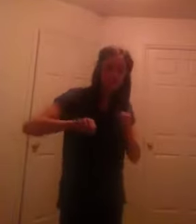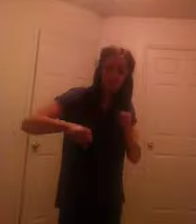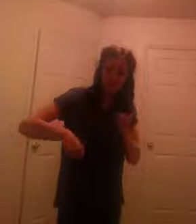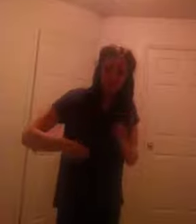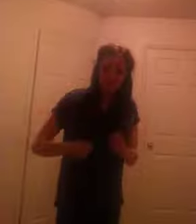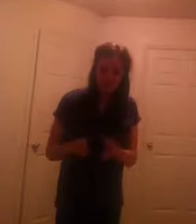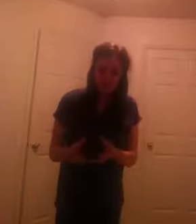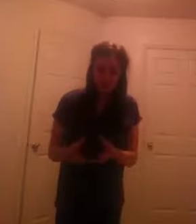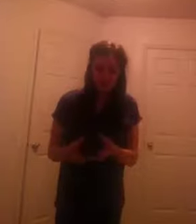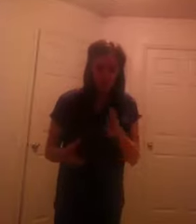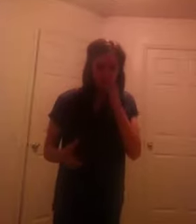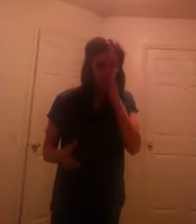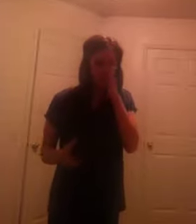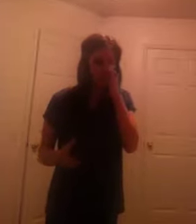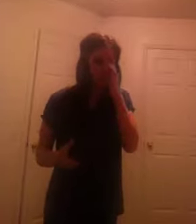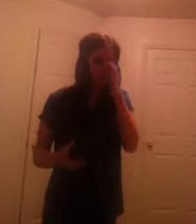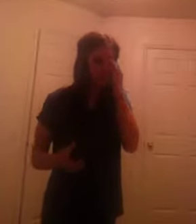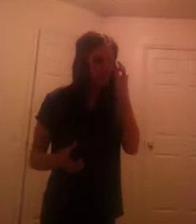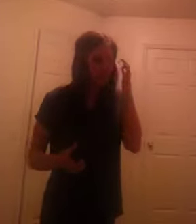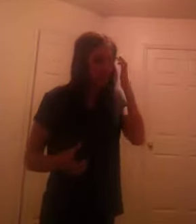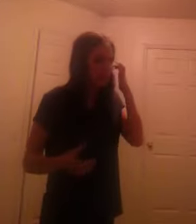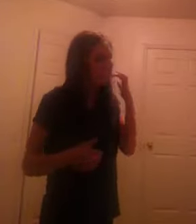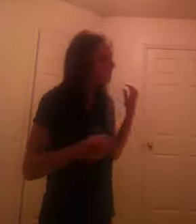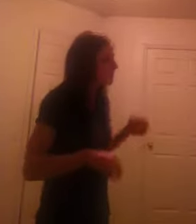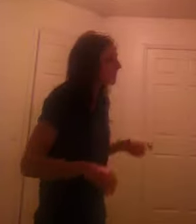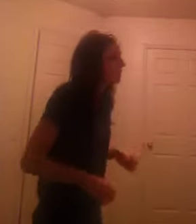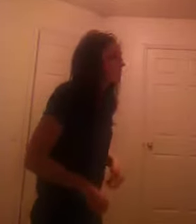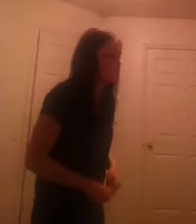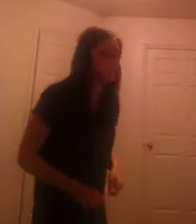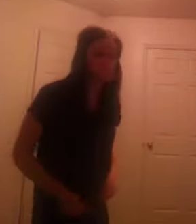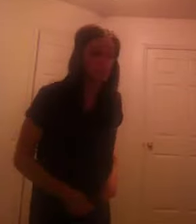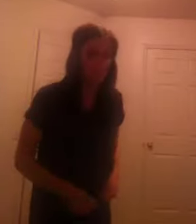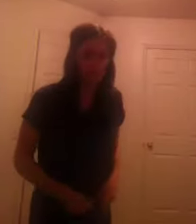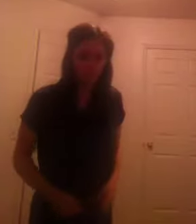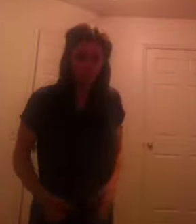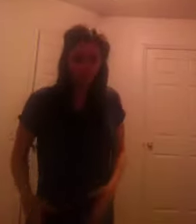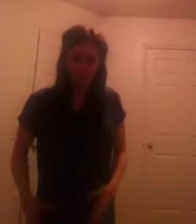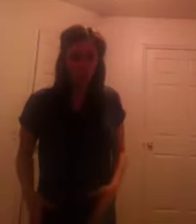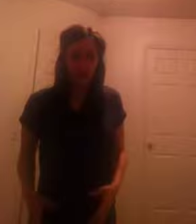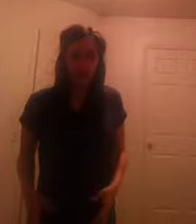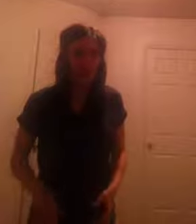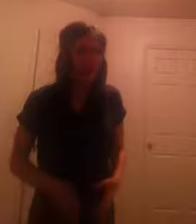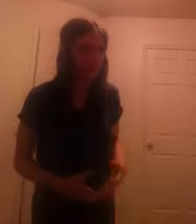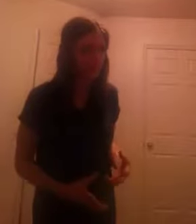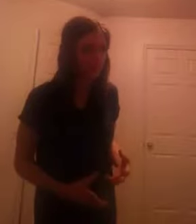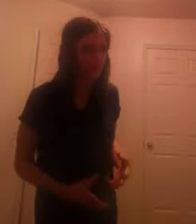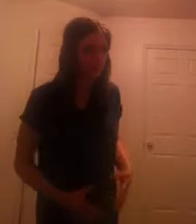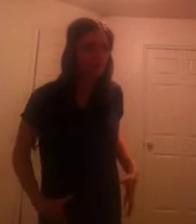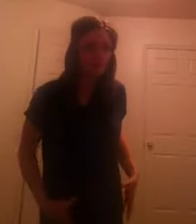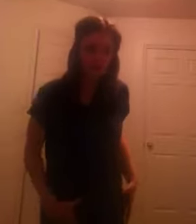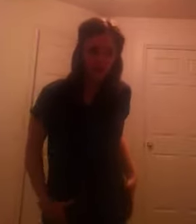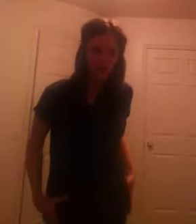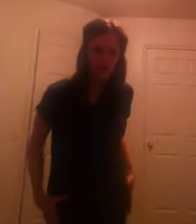My husband attached his rope to the rock, and everybody else adjusted their rappelling gear, their belay device and their